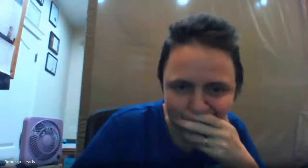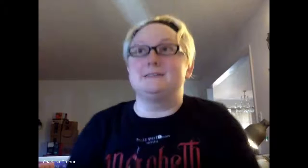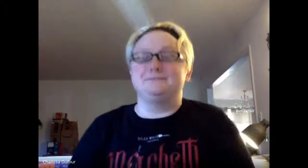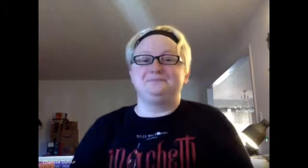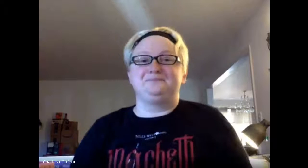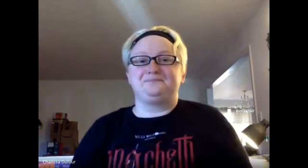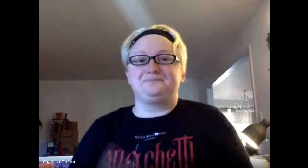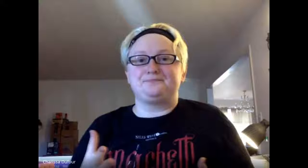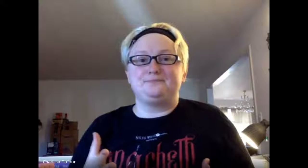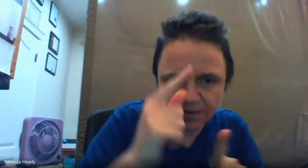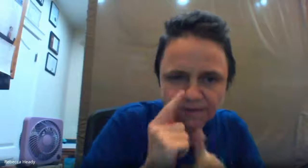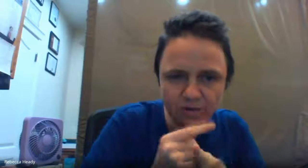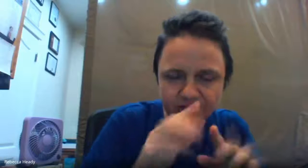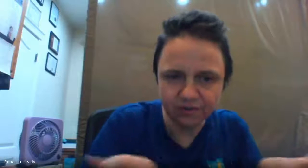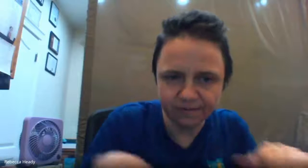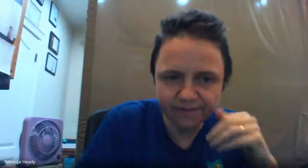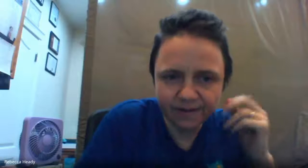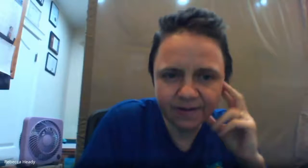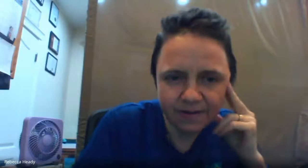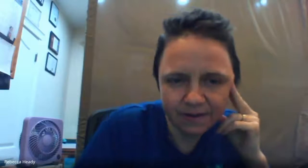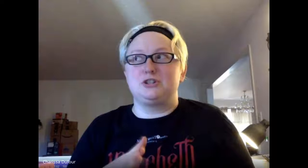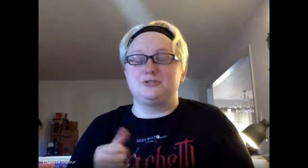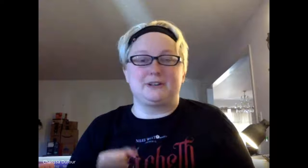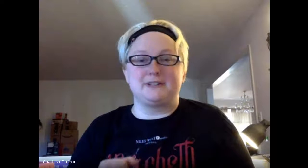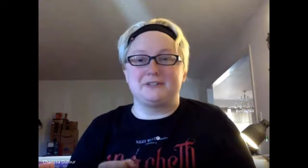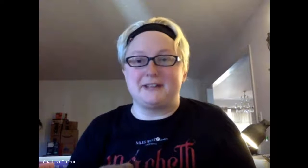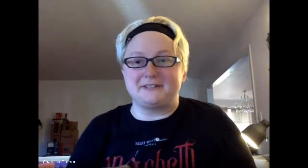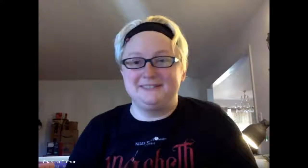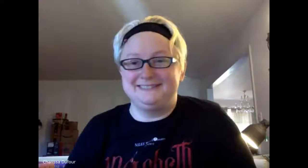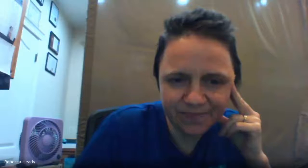you gonna do siblings or children? Children, because they're less. Okay. Yes, exactly.